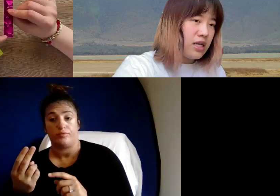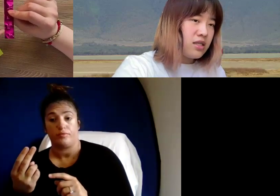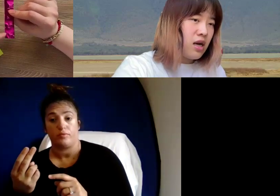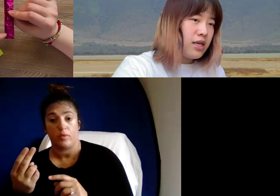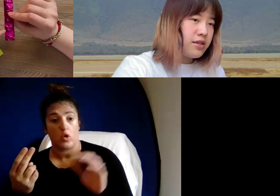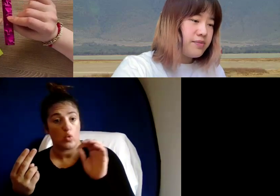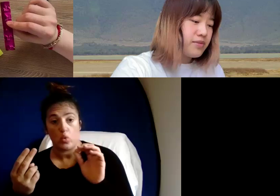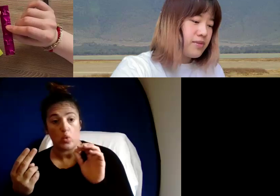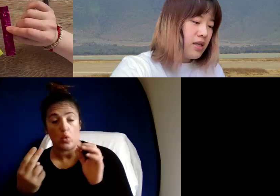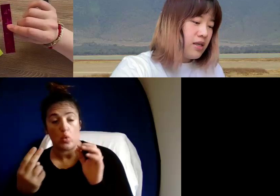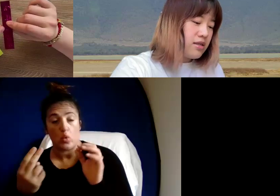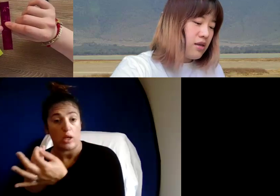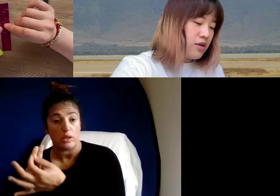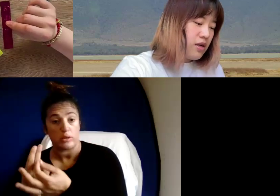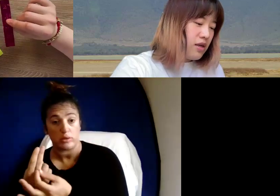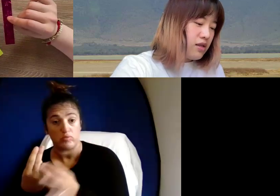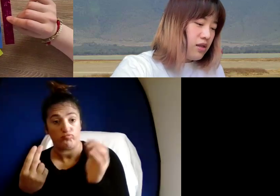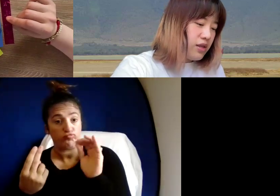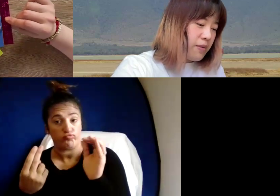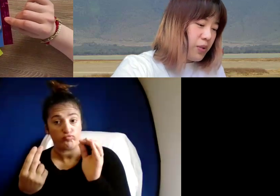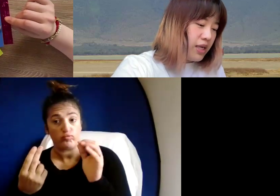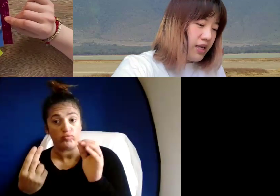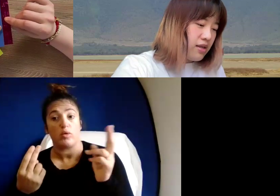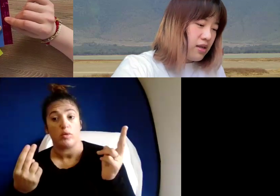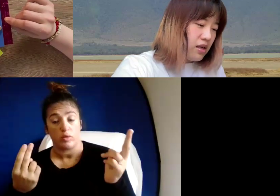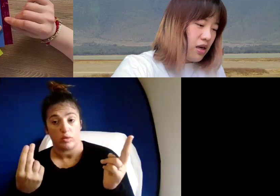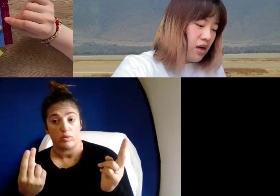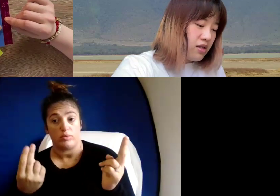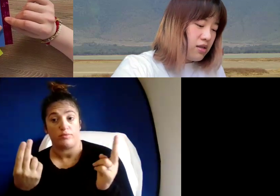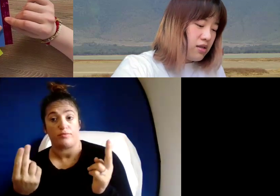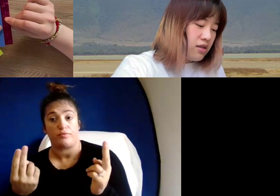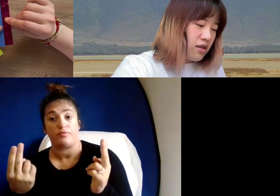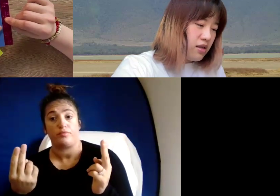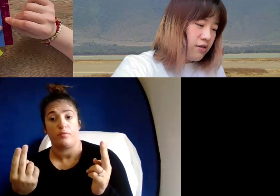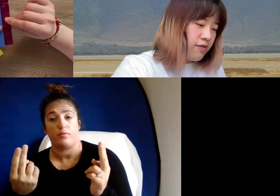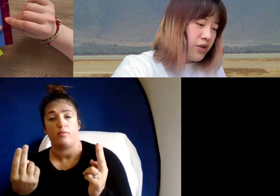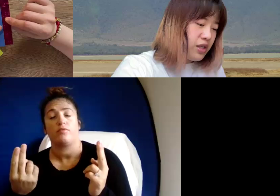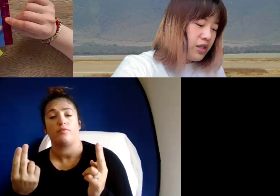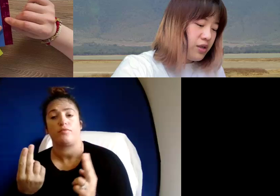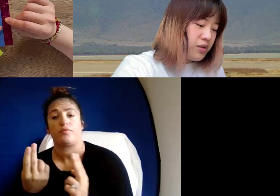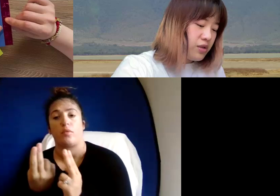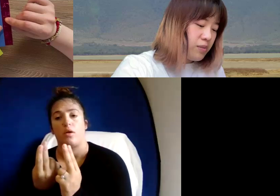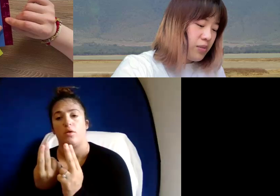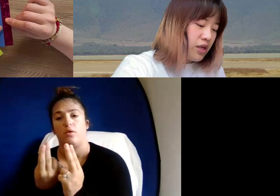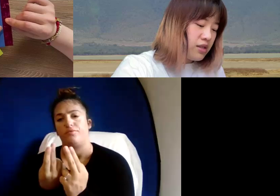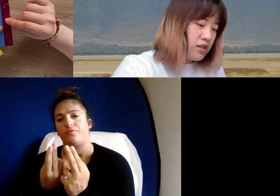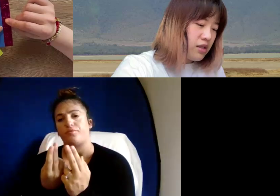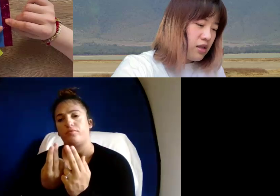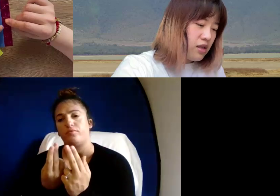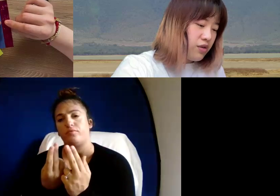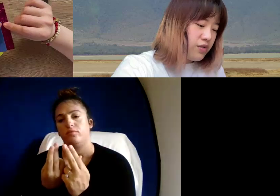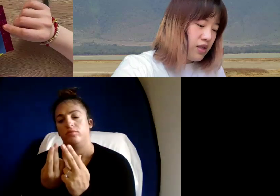any dots on it. So you can put it on a very little